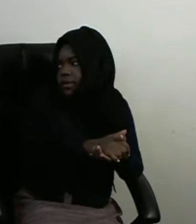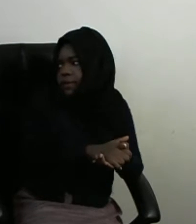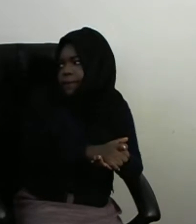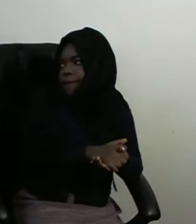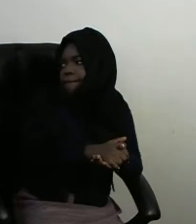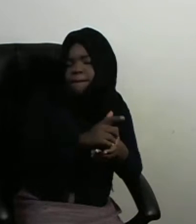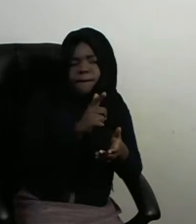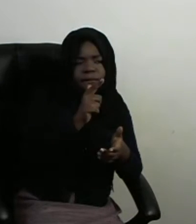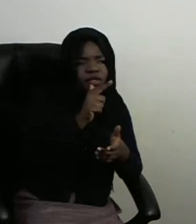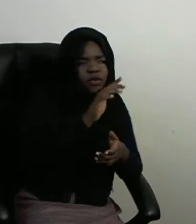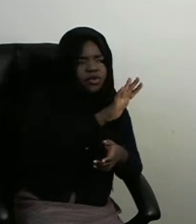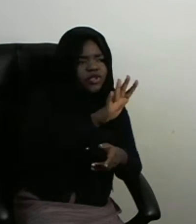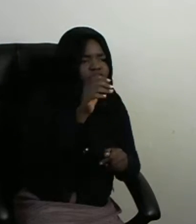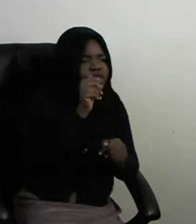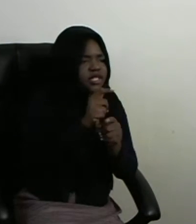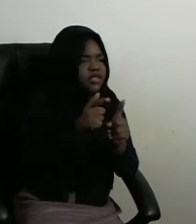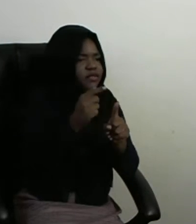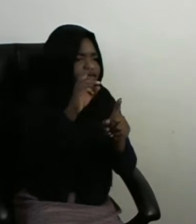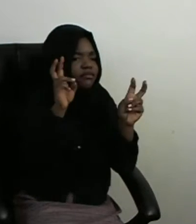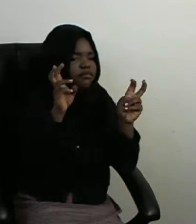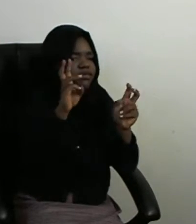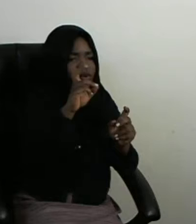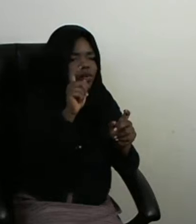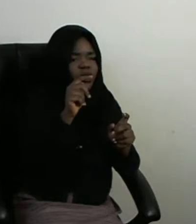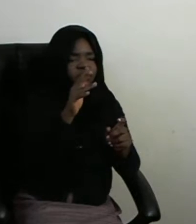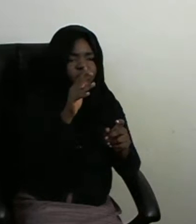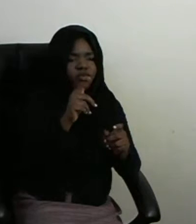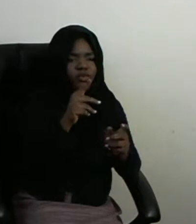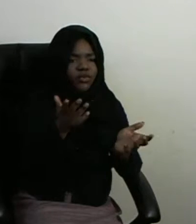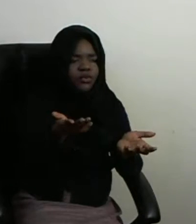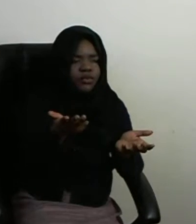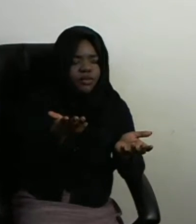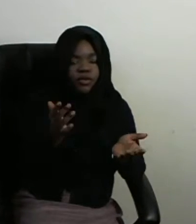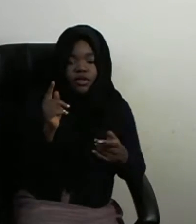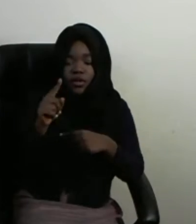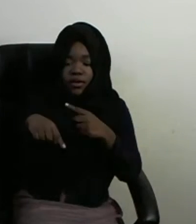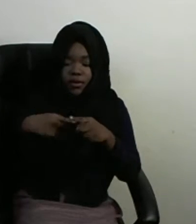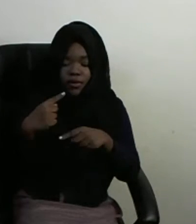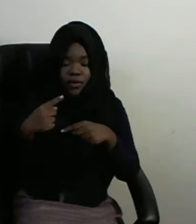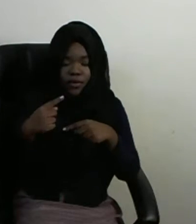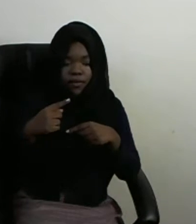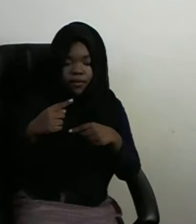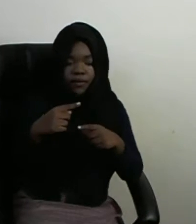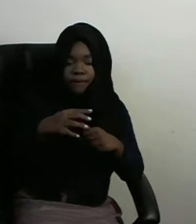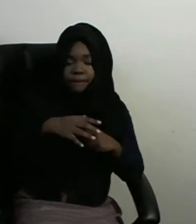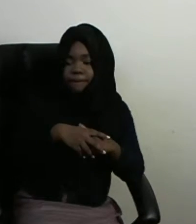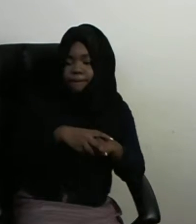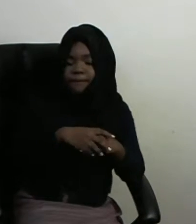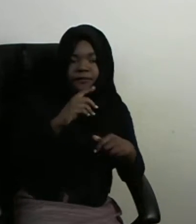Who is your sister from your wed mother? It is when you were